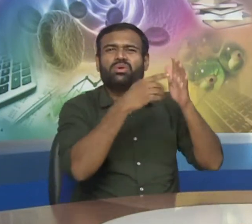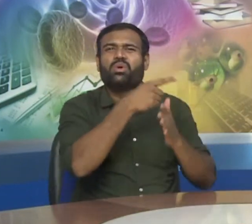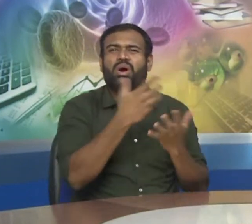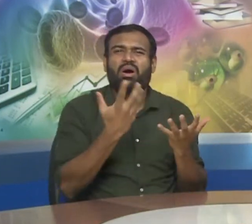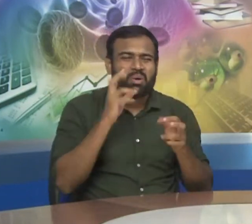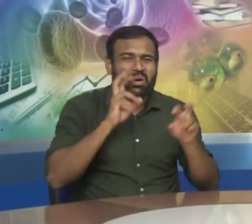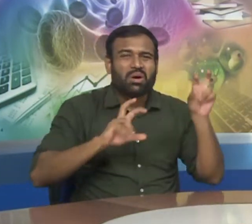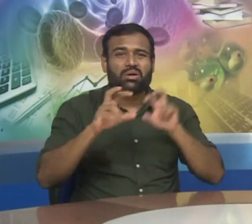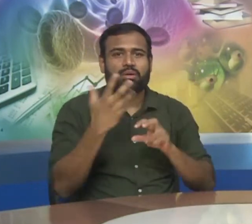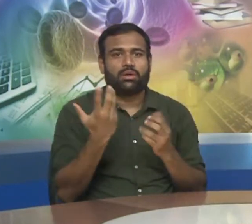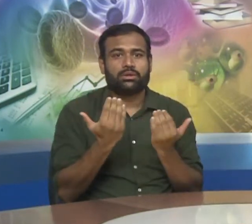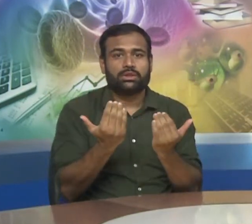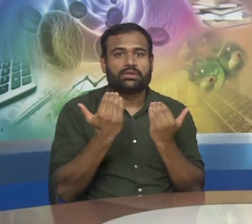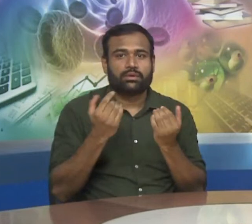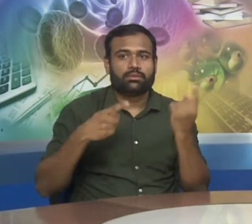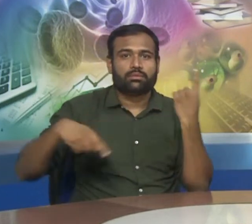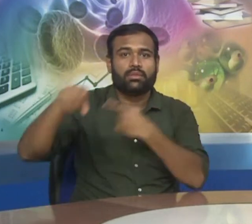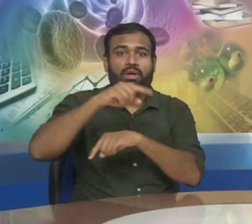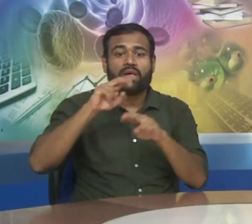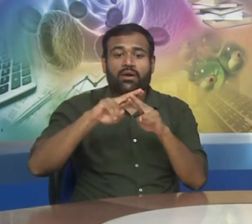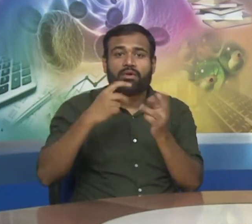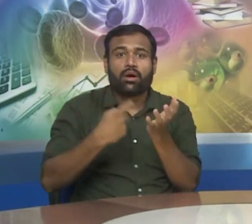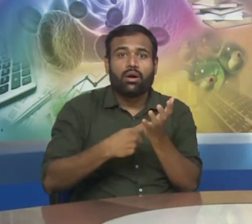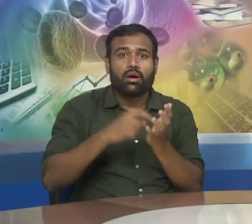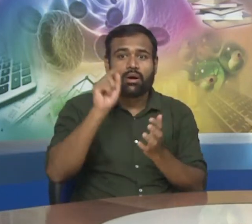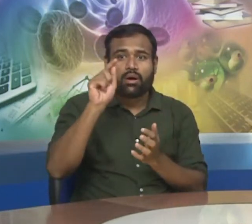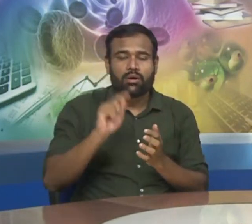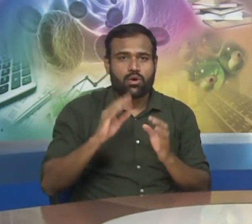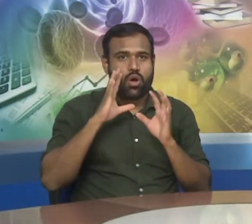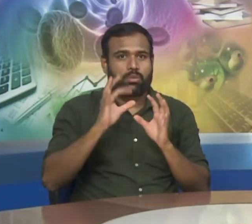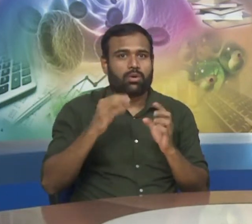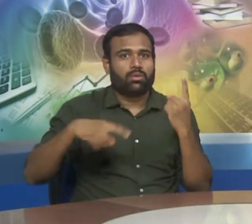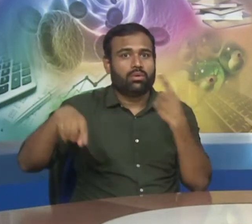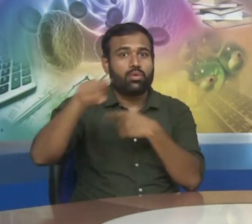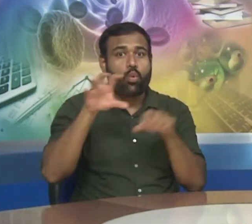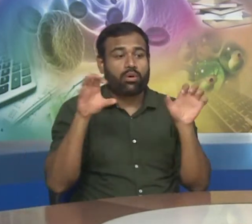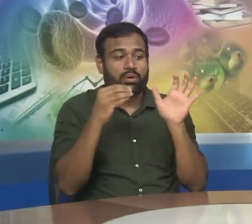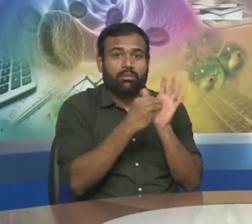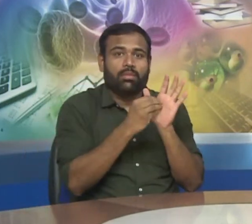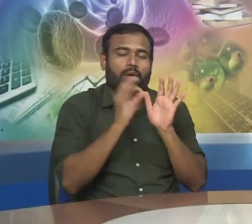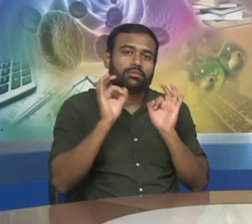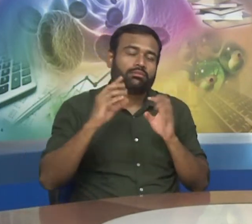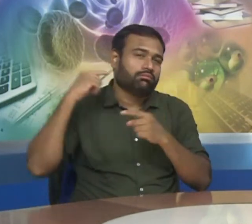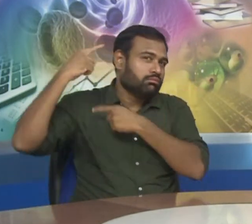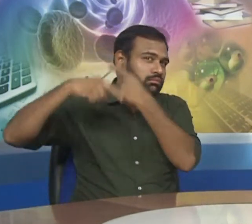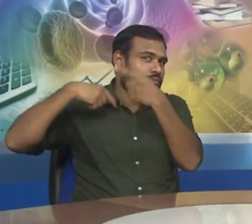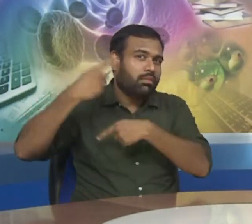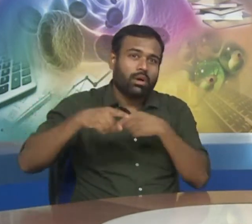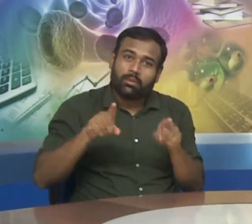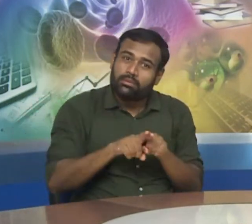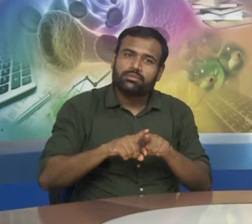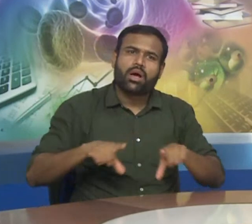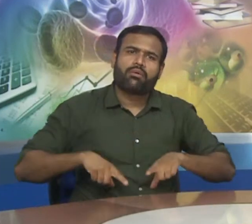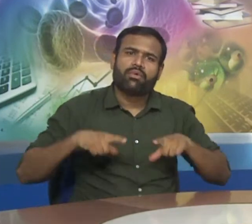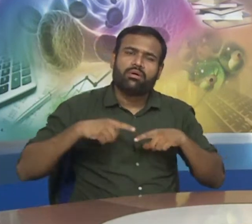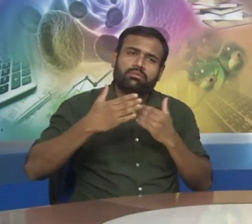This shows how the Supreme Court has always served as the guardian of fundamental rights.